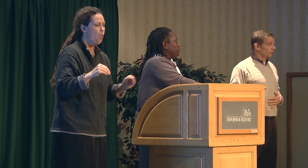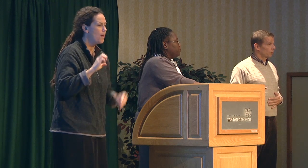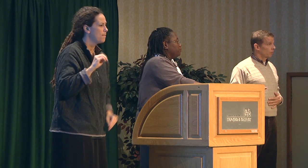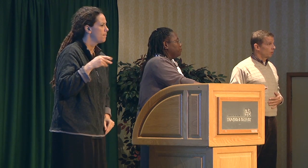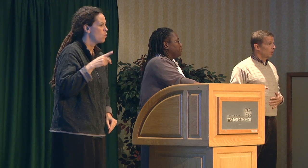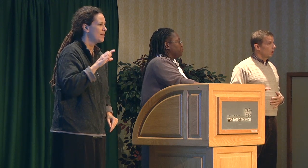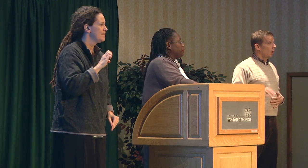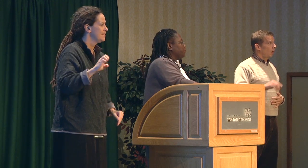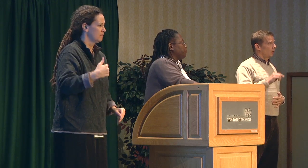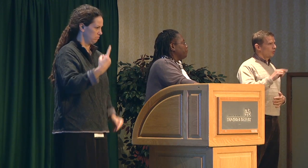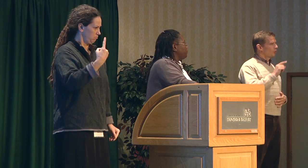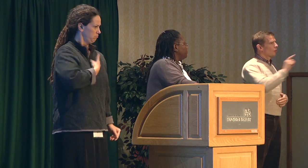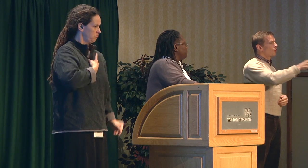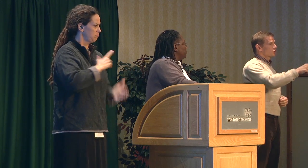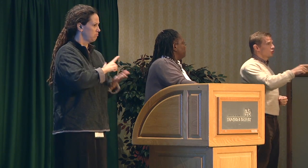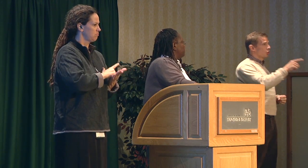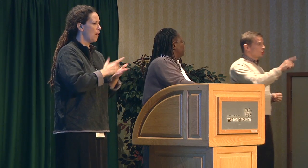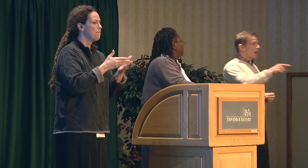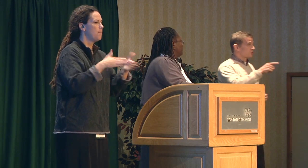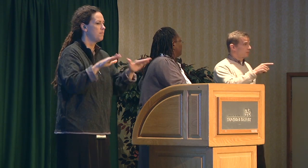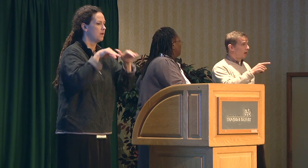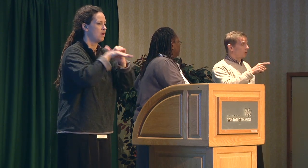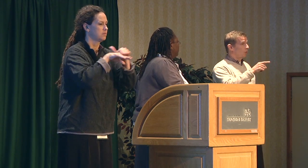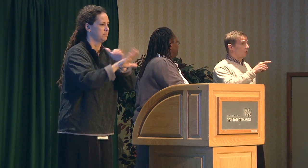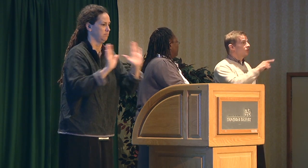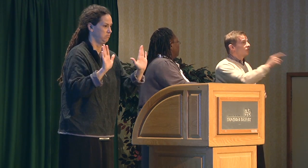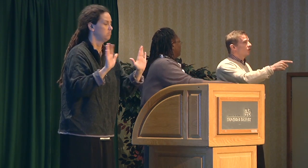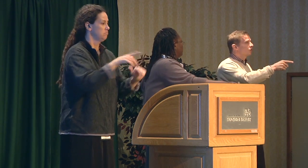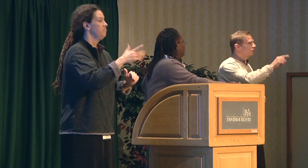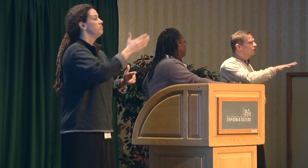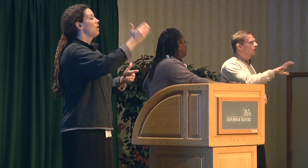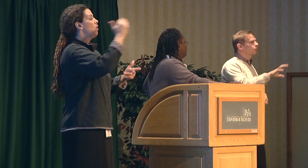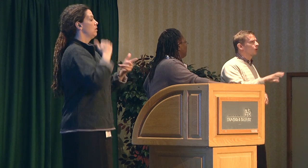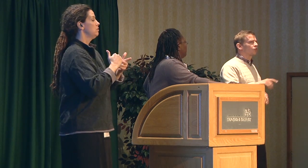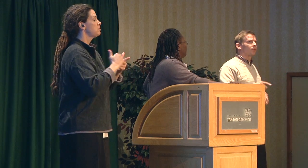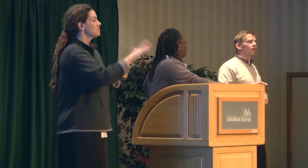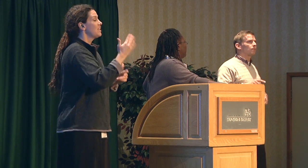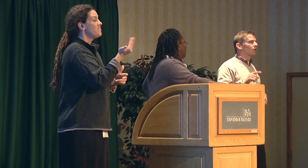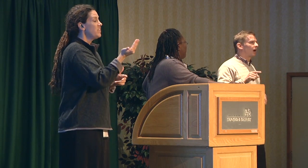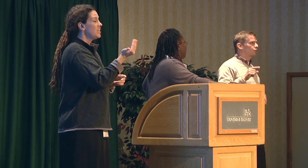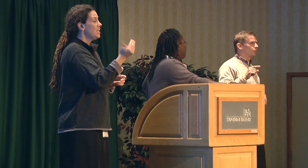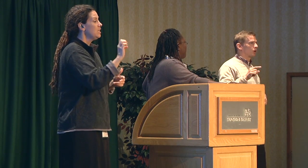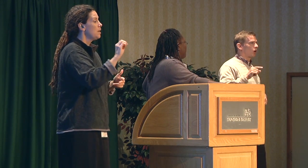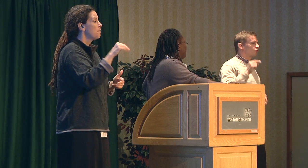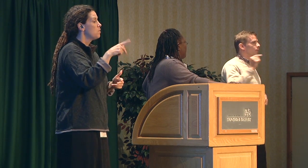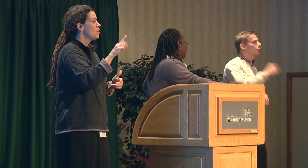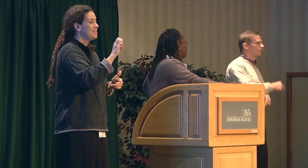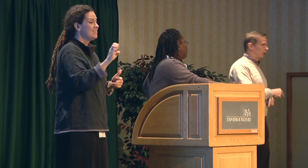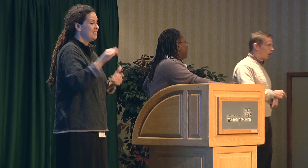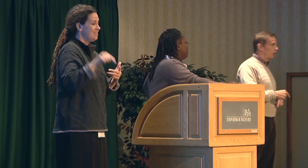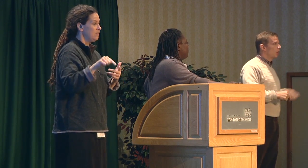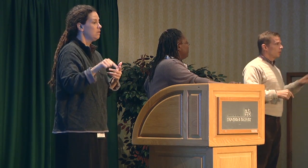accommodations. The other question you asked about, that does, the 15 employers, I think, applies with regard